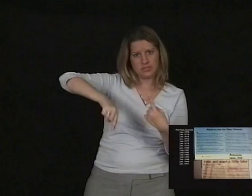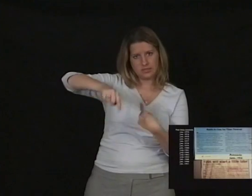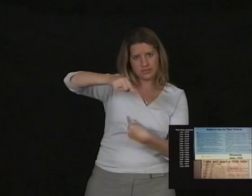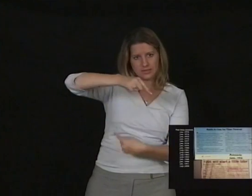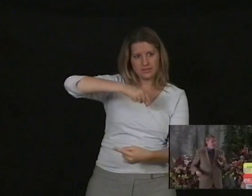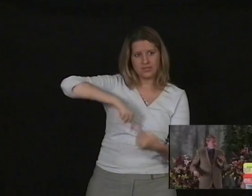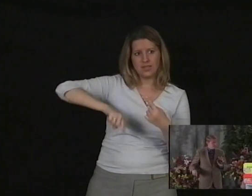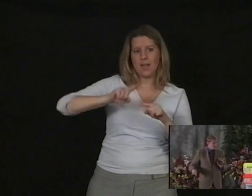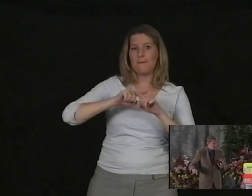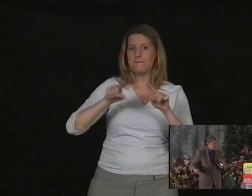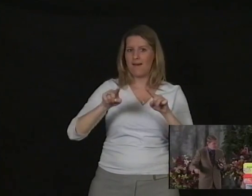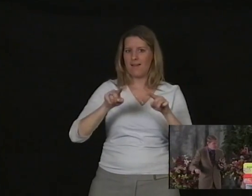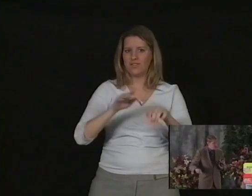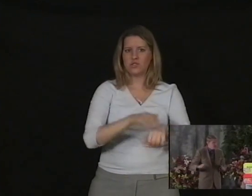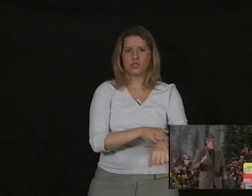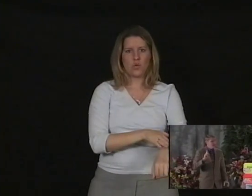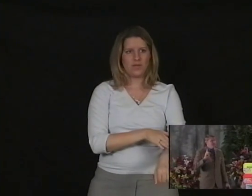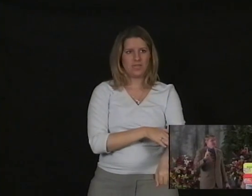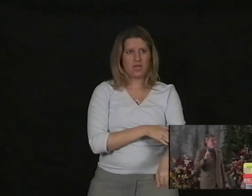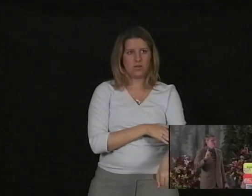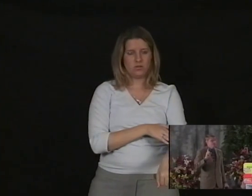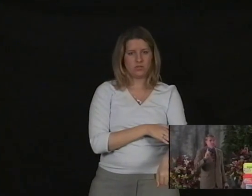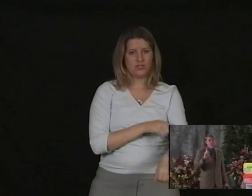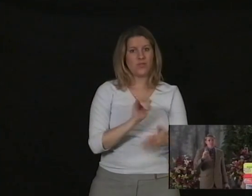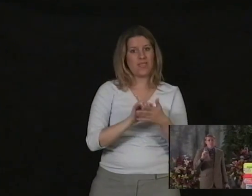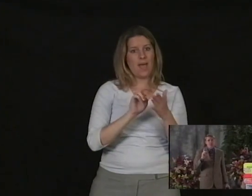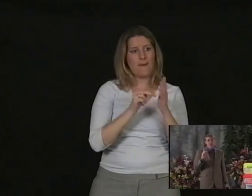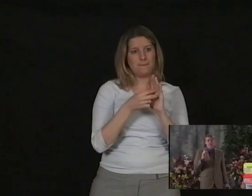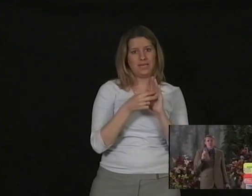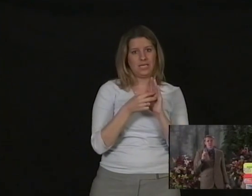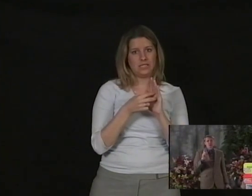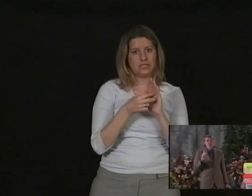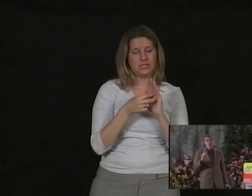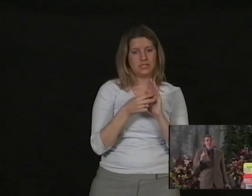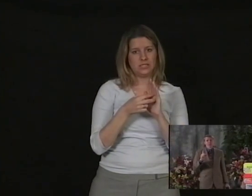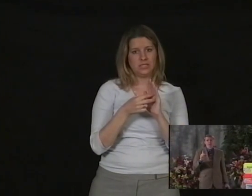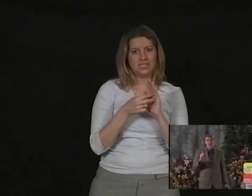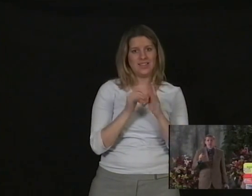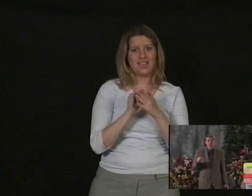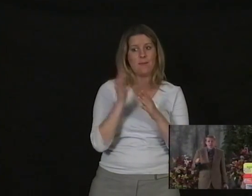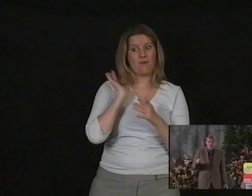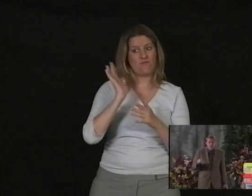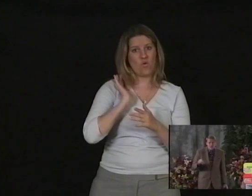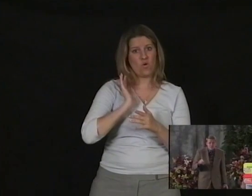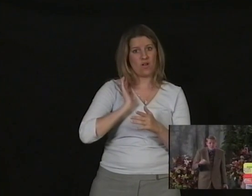but it is slowing down. So that means that it used to be going